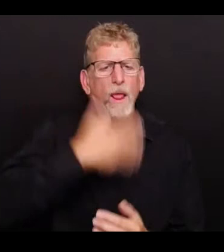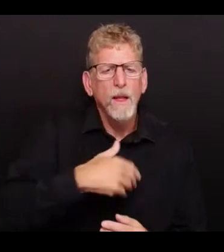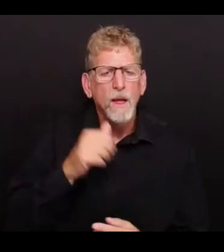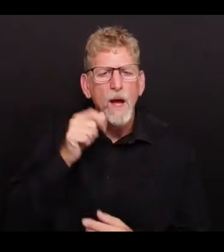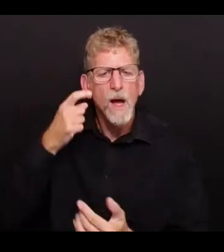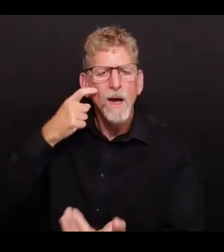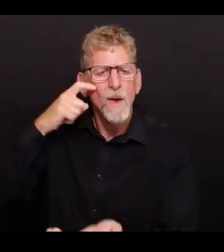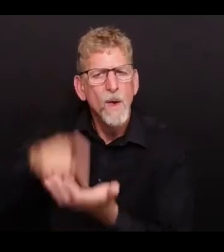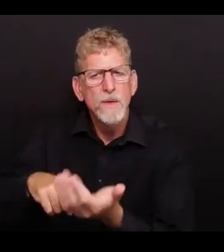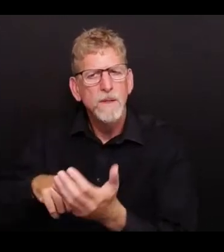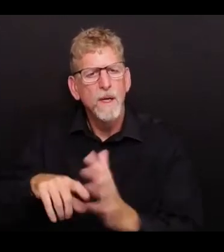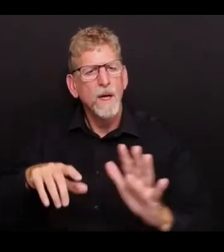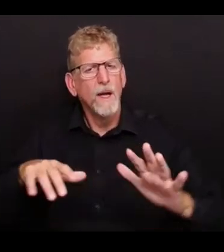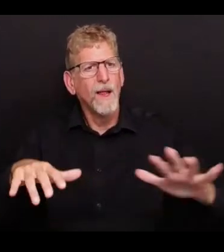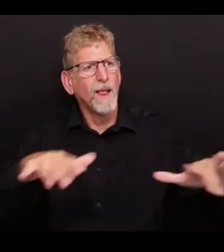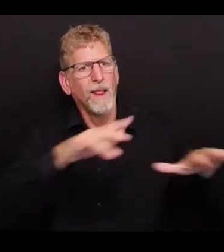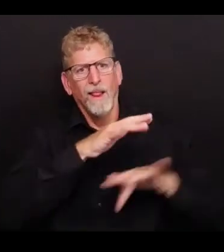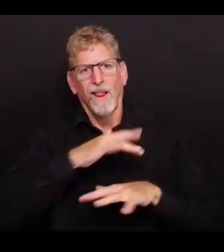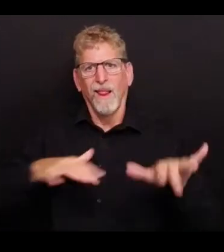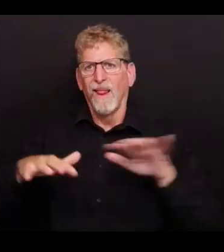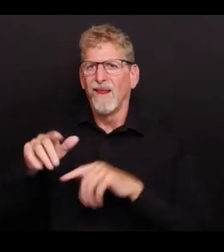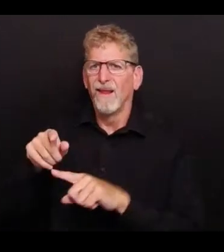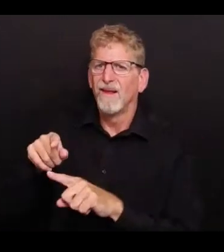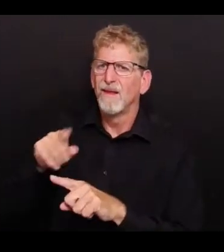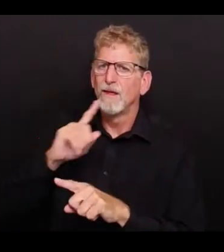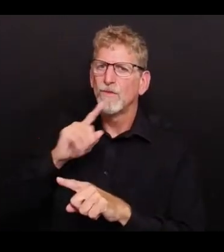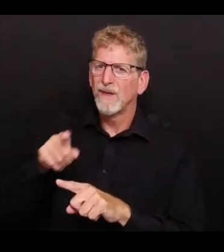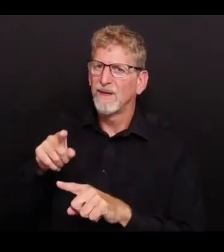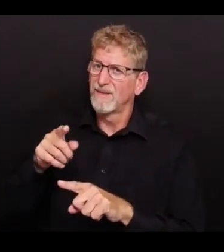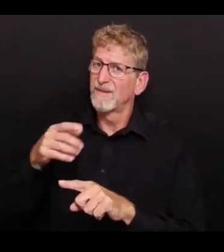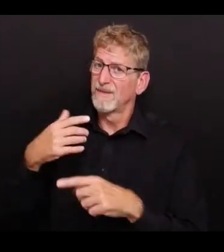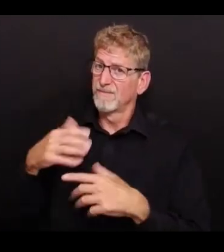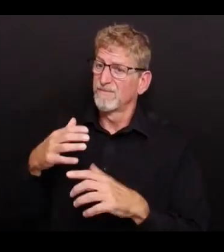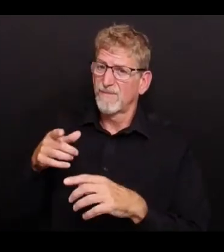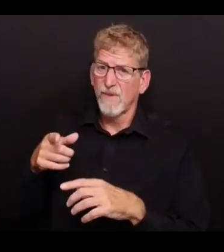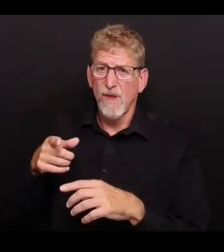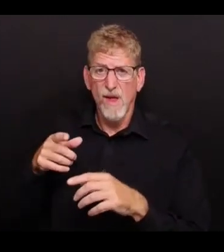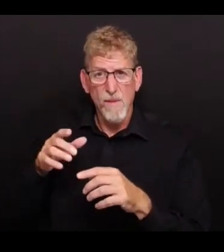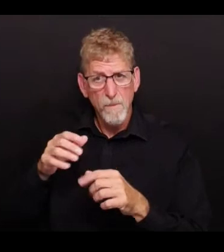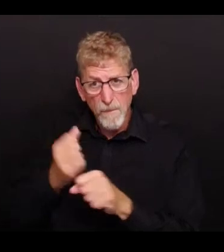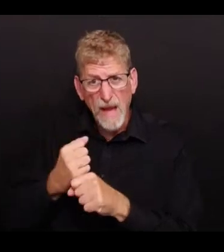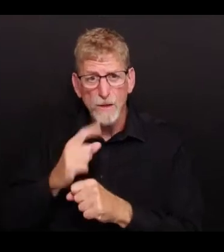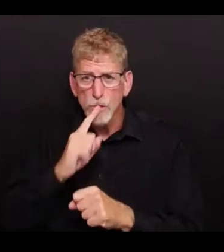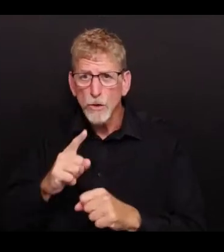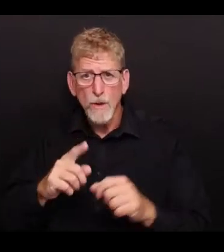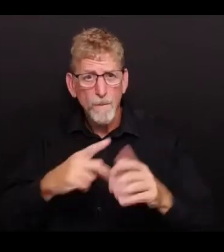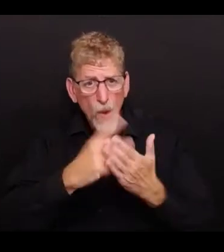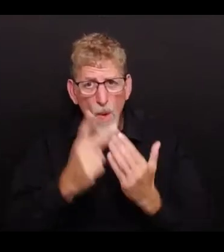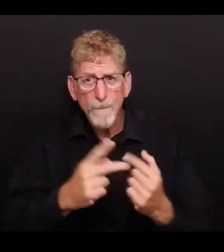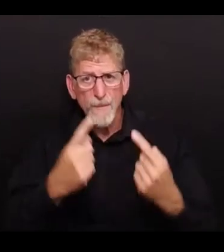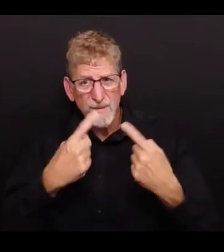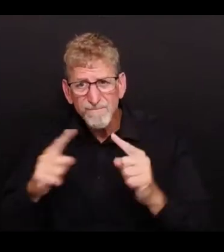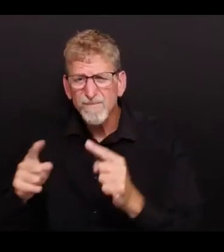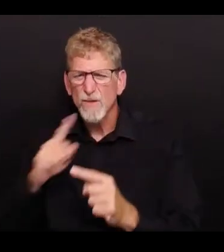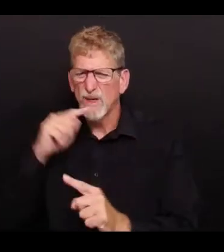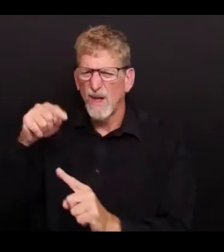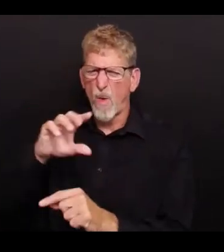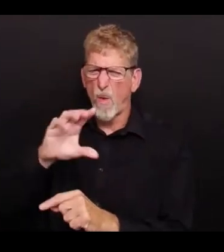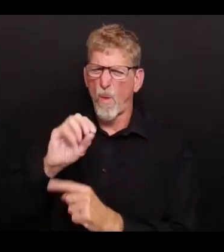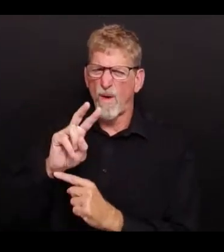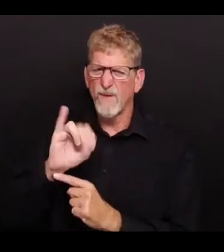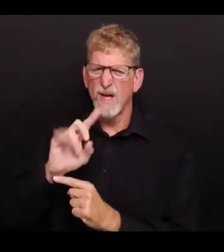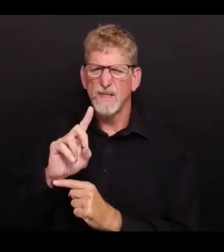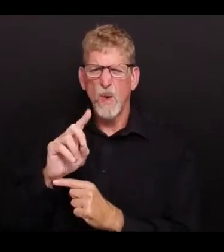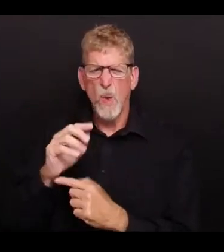their educational programming. And COVID has really thrown all of that into disarray, requiring time and effort to contact